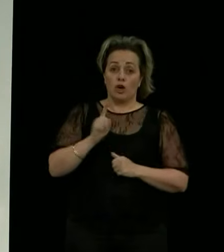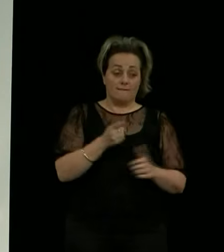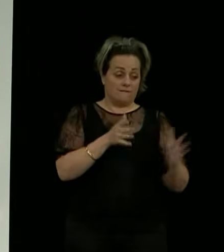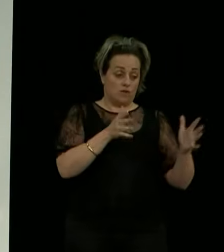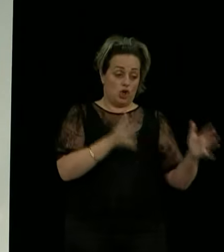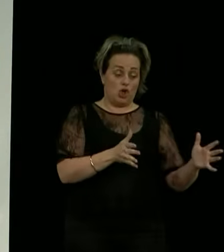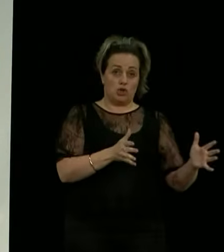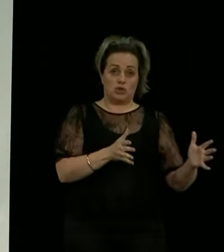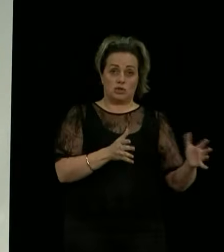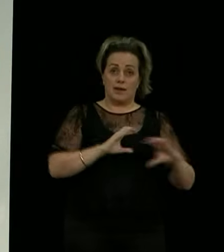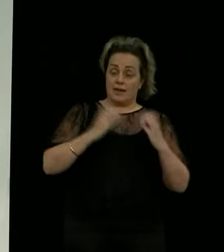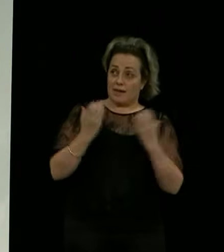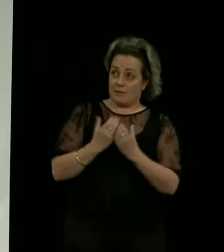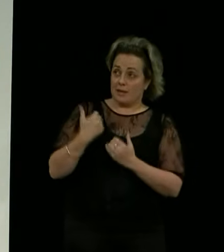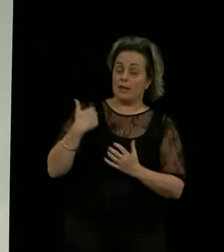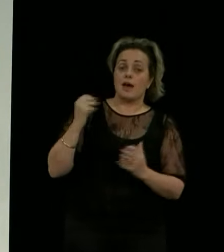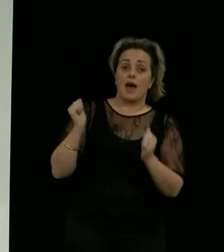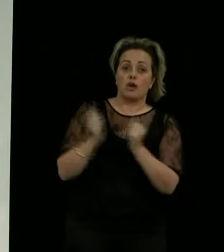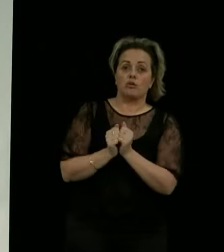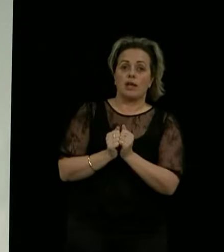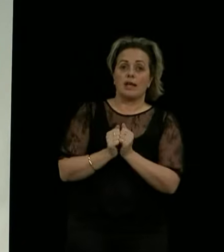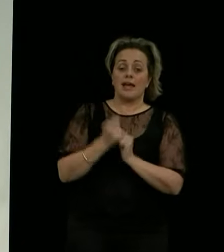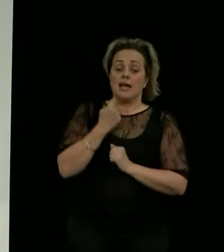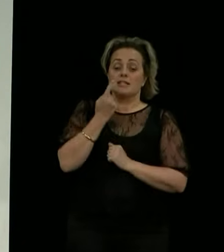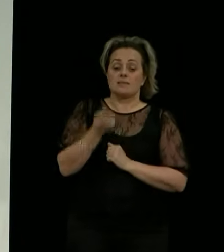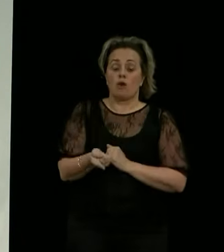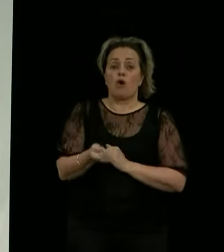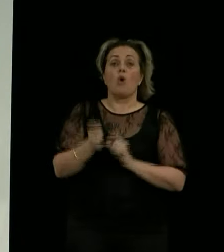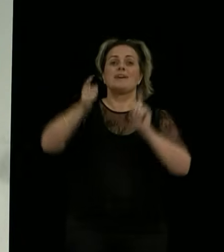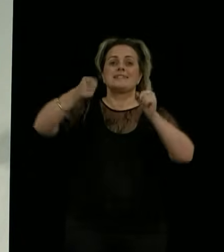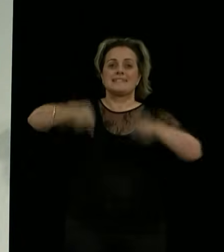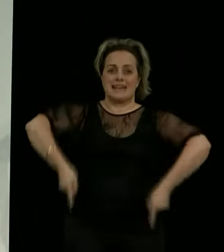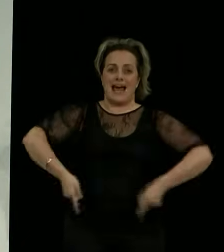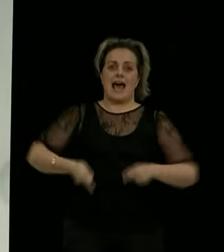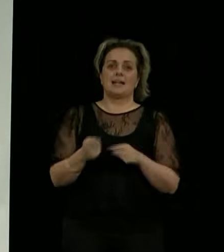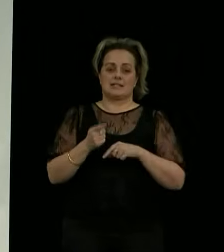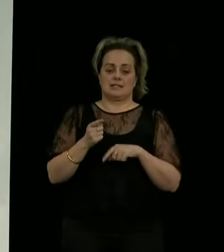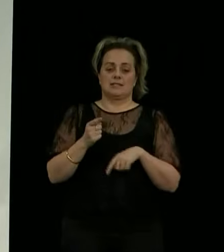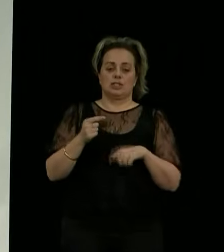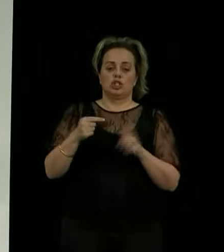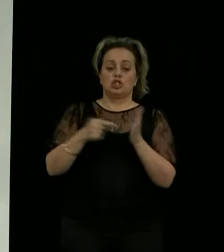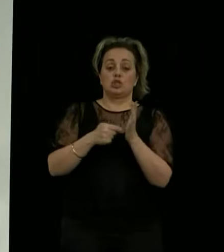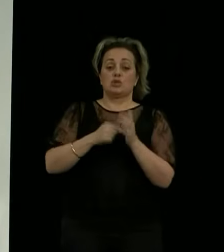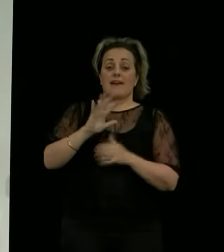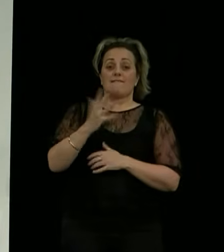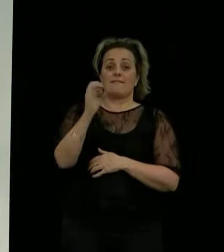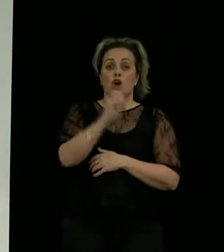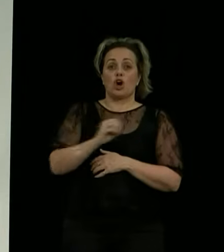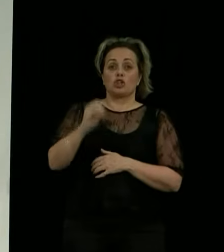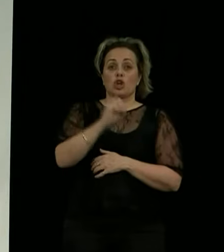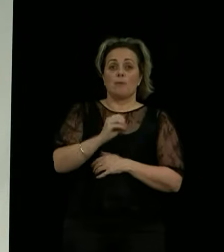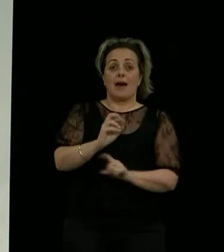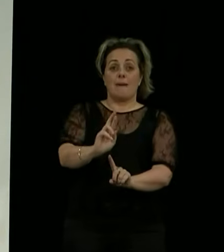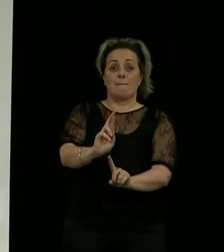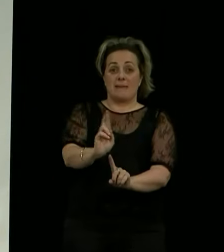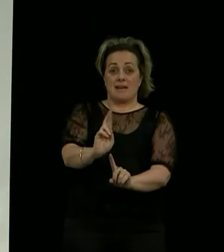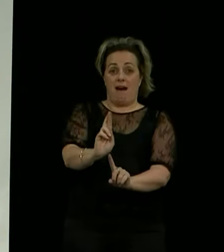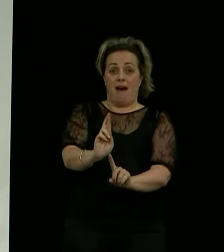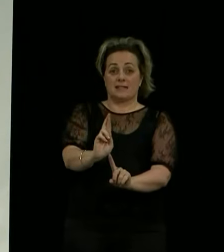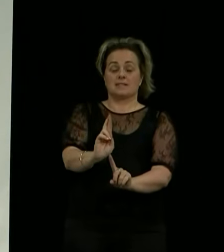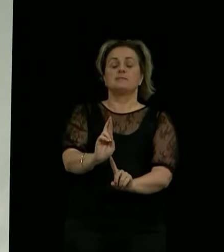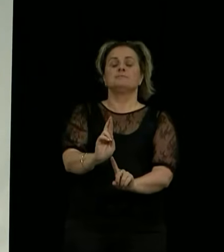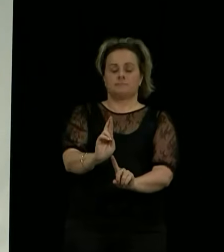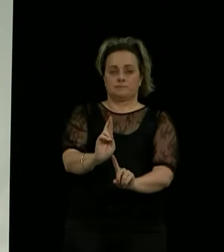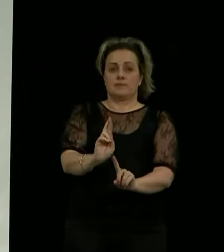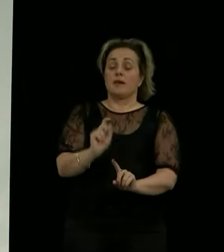already confirmed, will come into place from tomorrow, Tuesday, 5 October at 11:59 p.m.